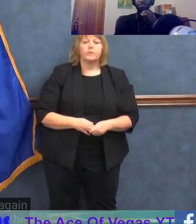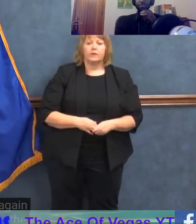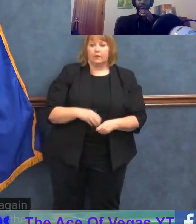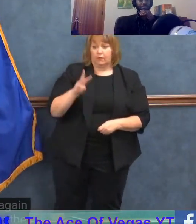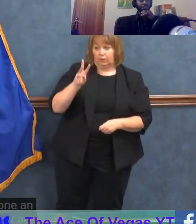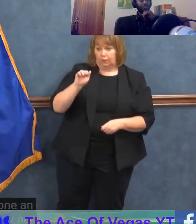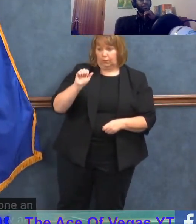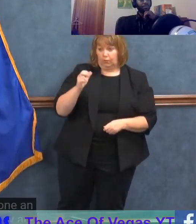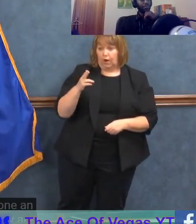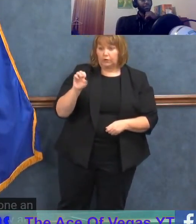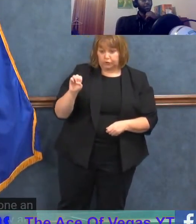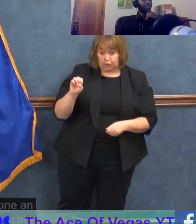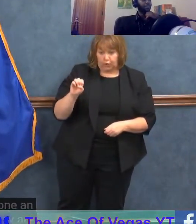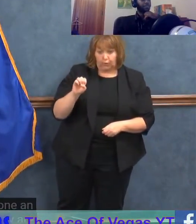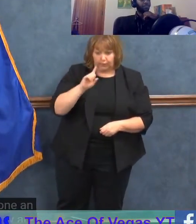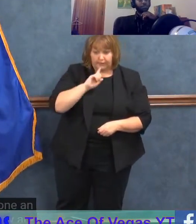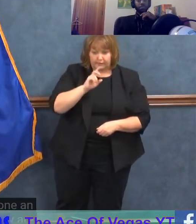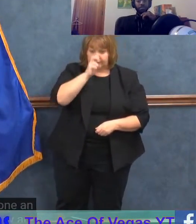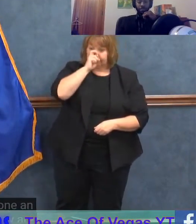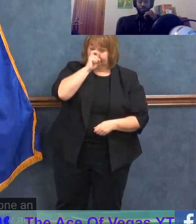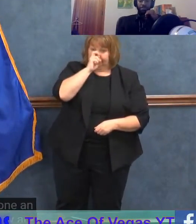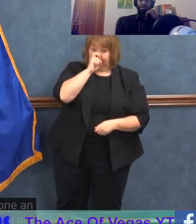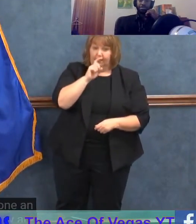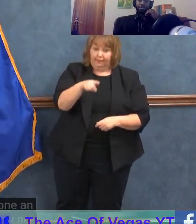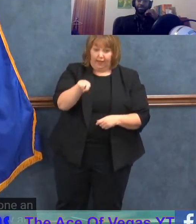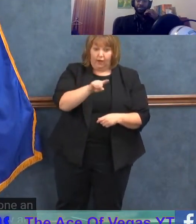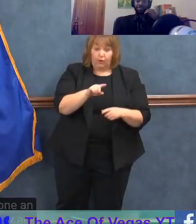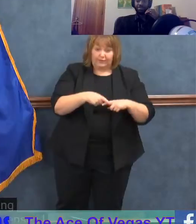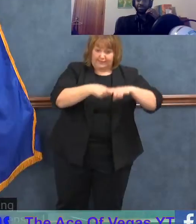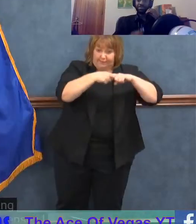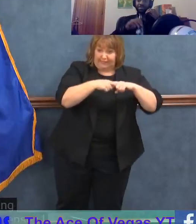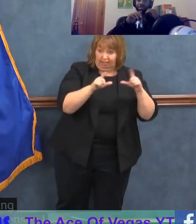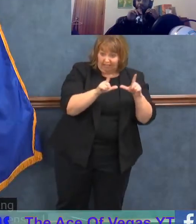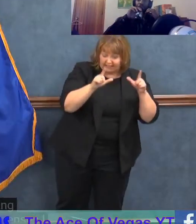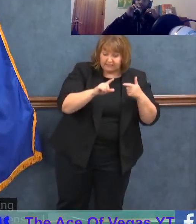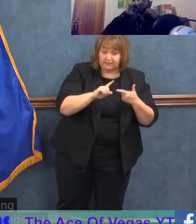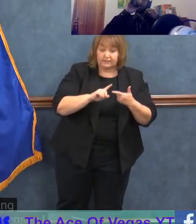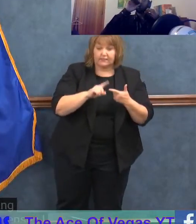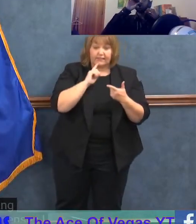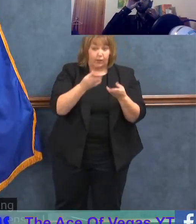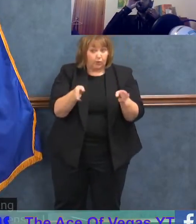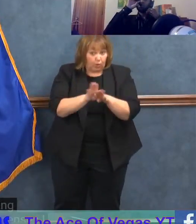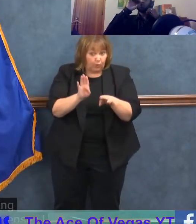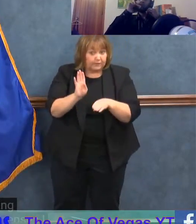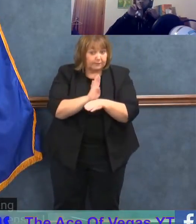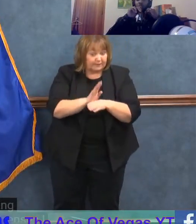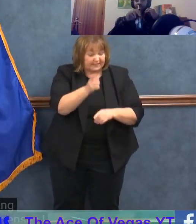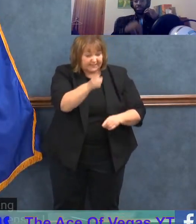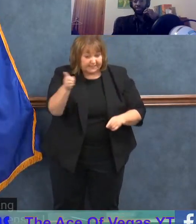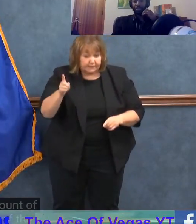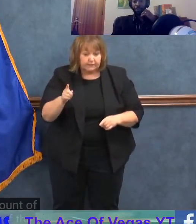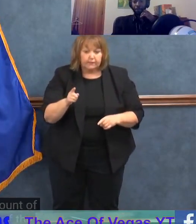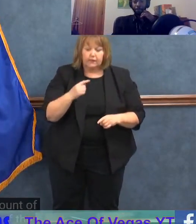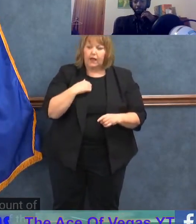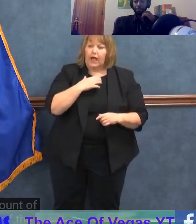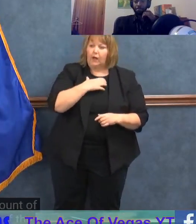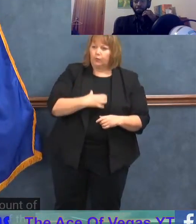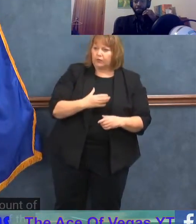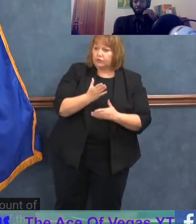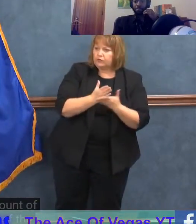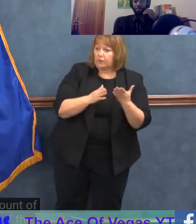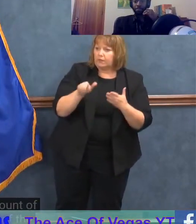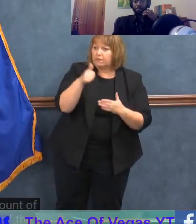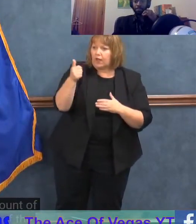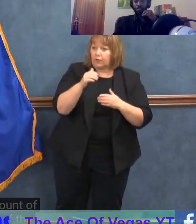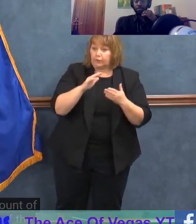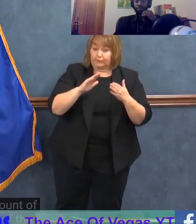businesses, suspending licenses. I wish I got the same amount of assistance from some of the municipalities where some of the problems